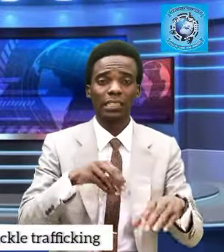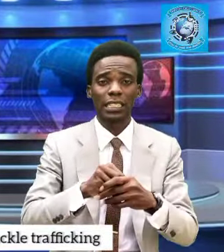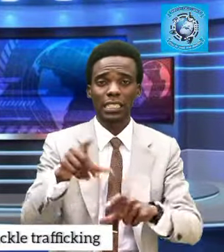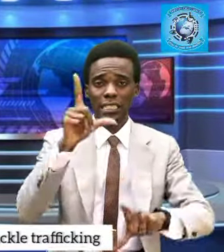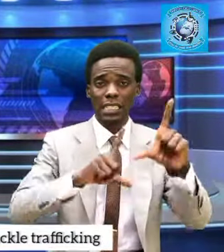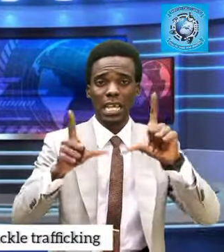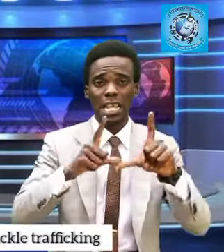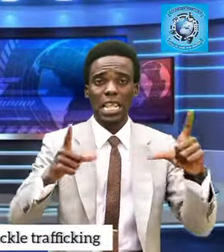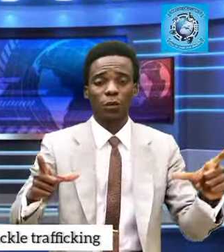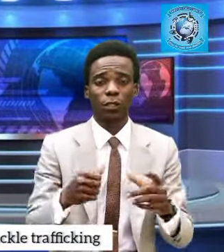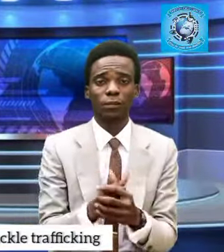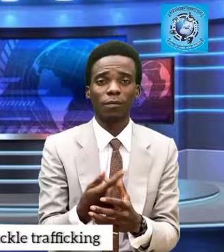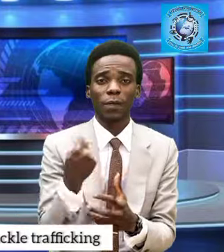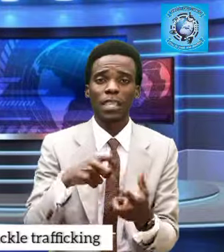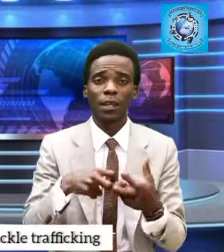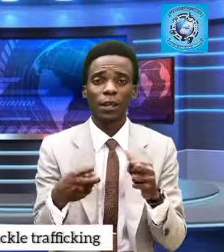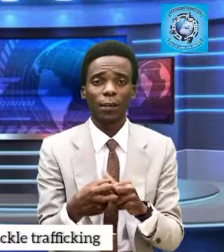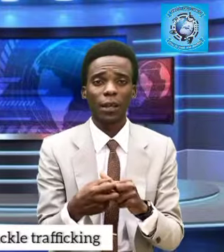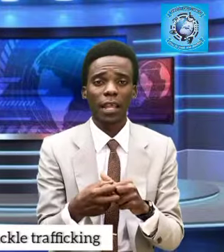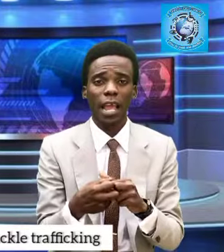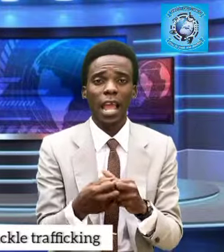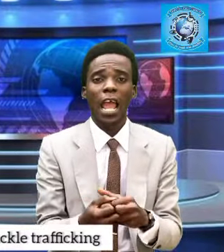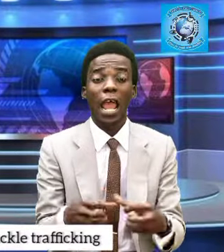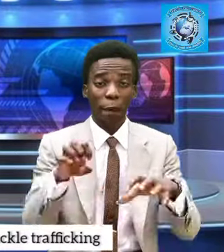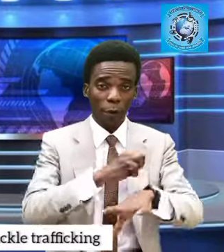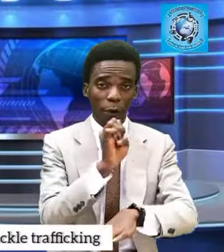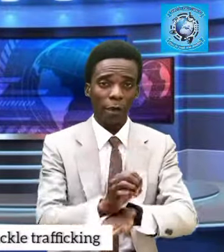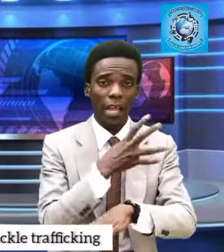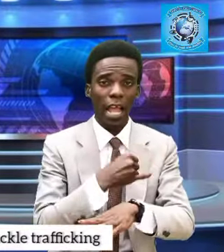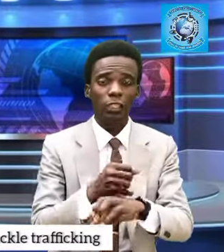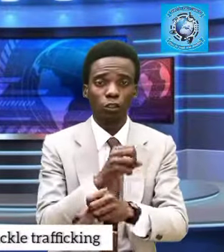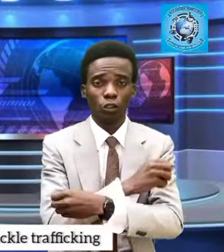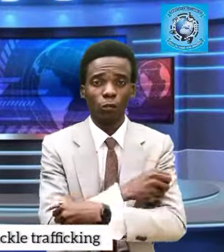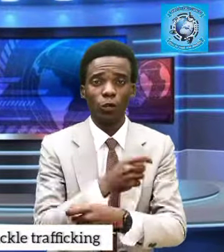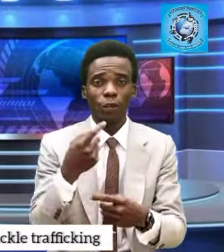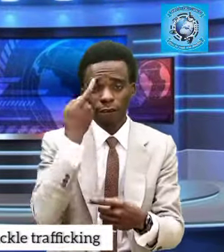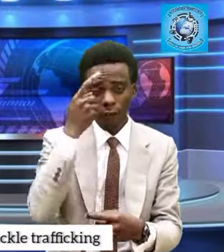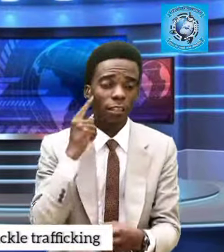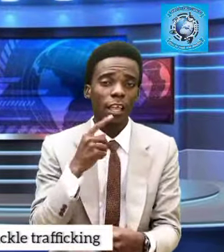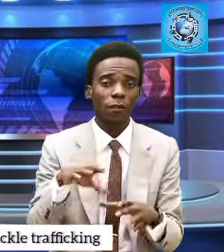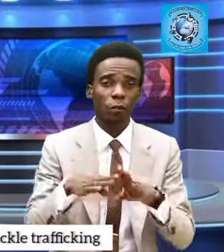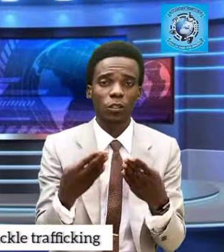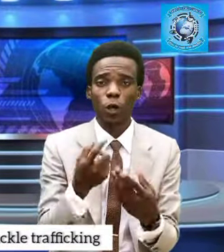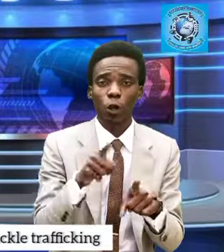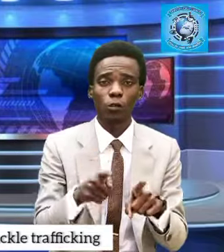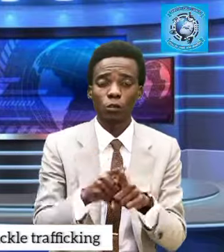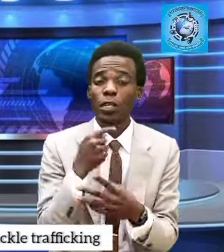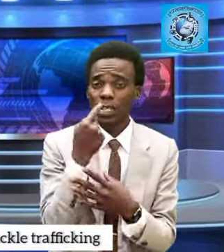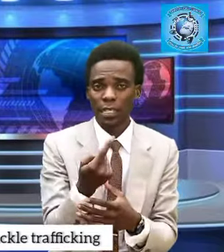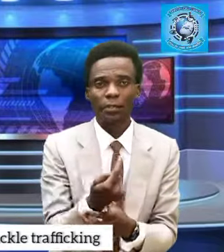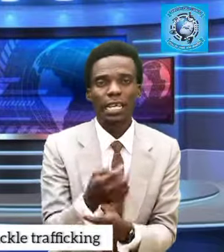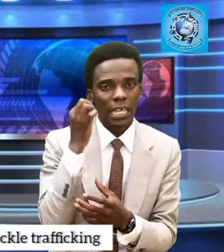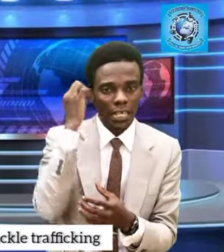language. The issues, employment and workshops for the deaf community were also mentioned. Dr.